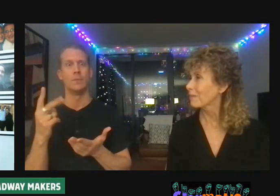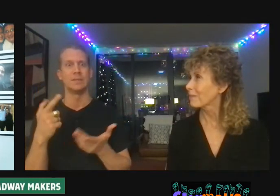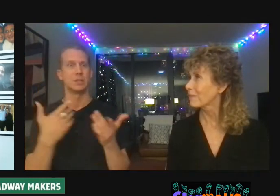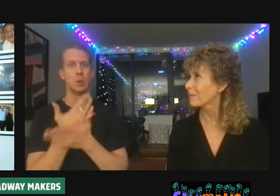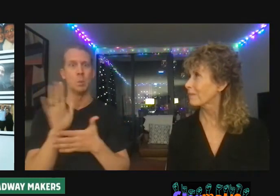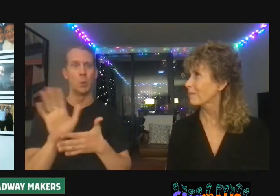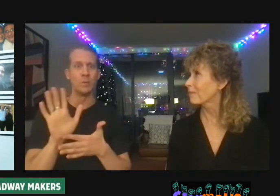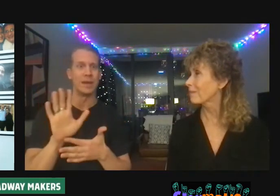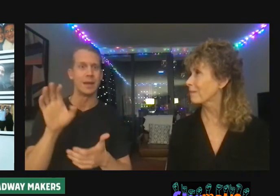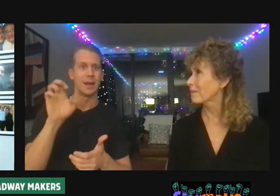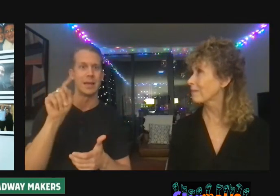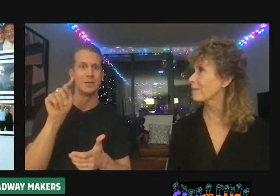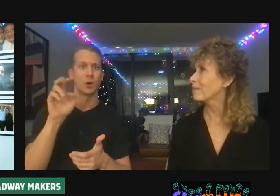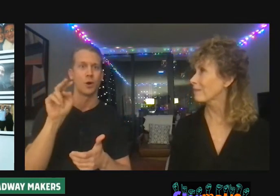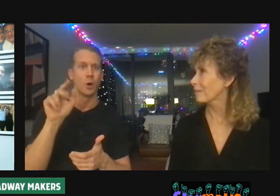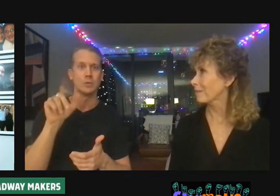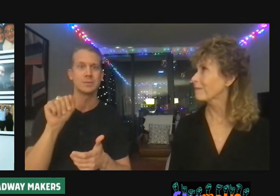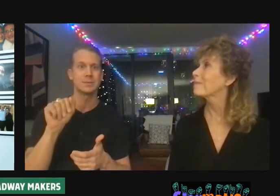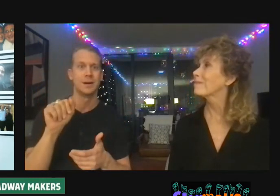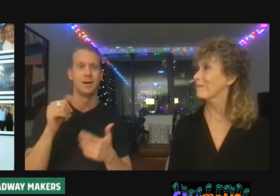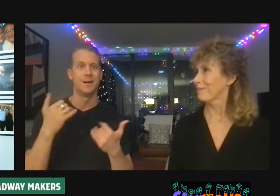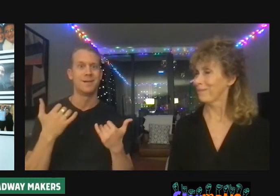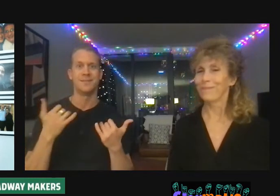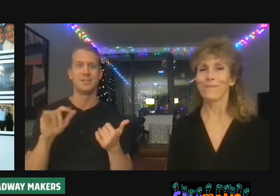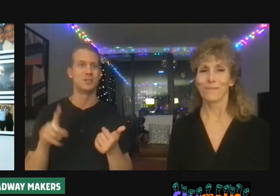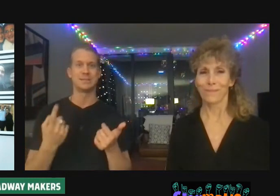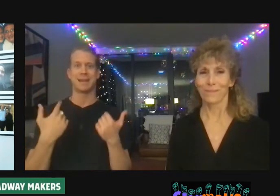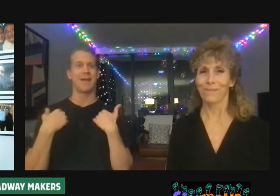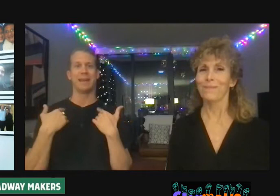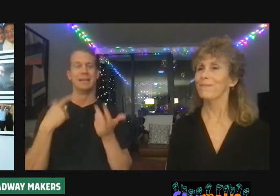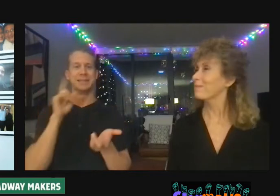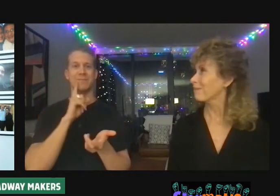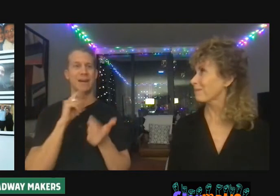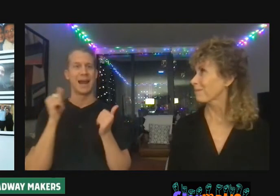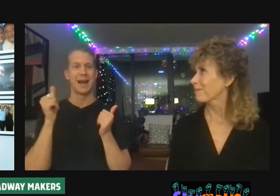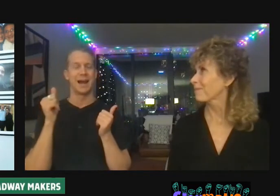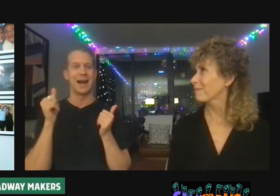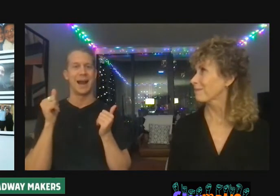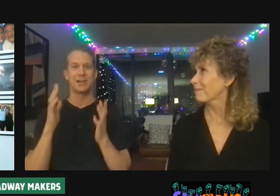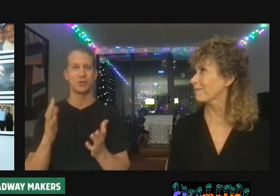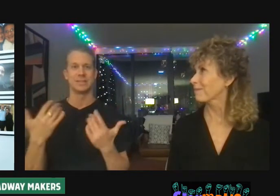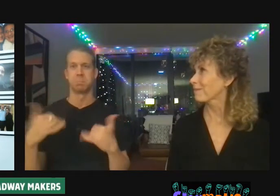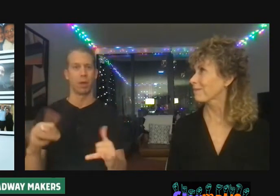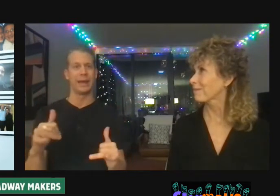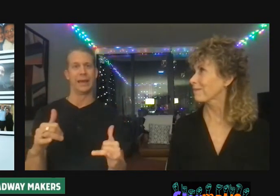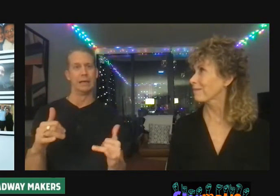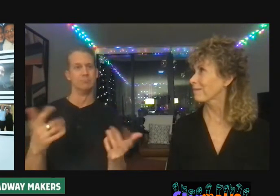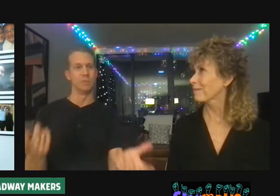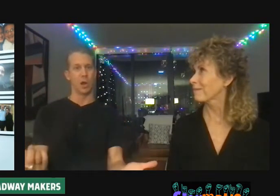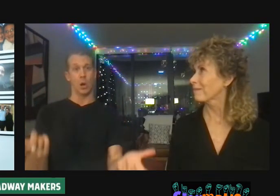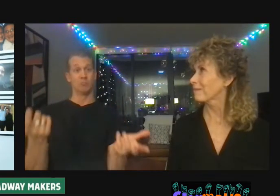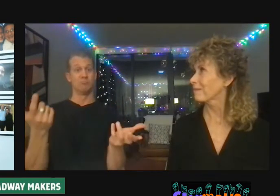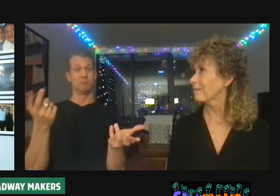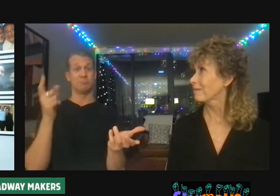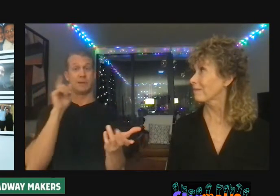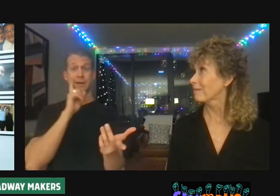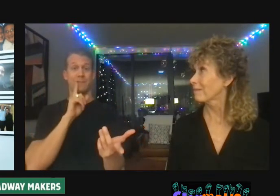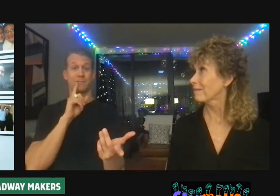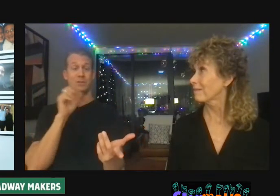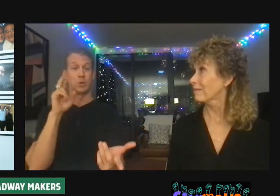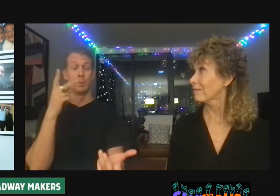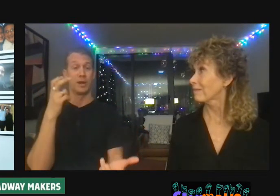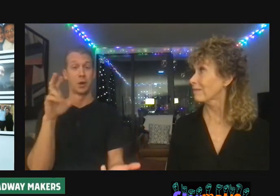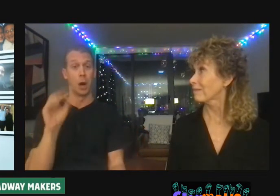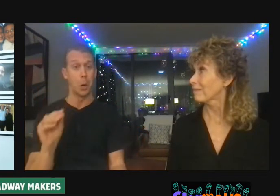know, this new movie, Internals, just having a deaf actor playing up, you know, a